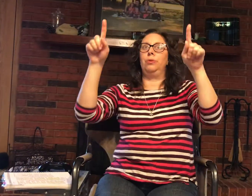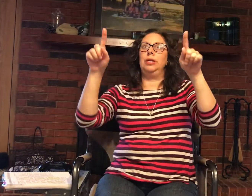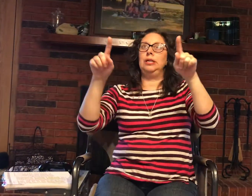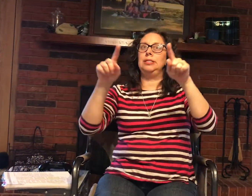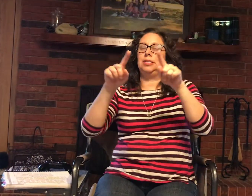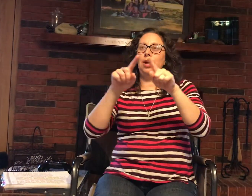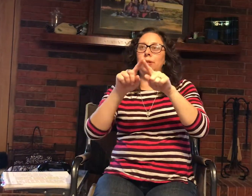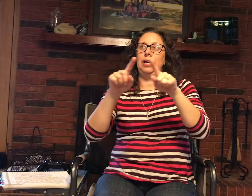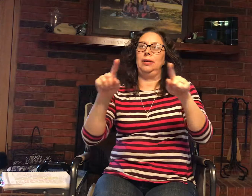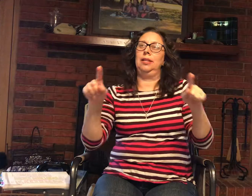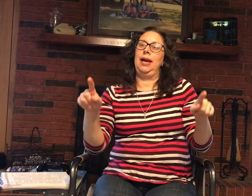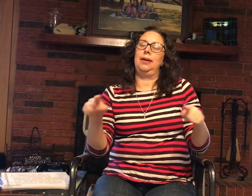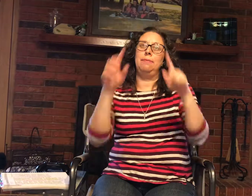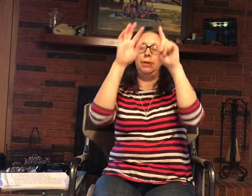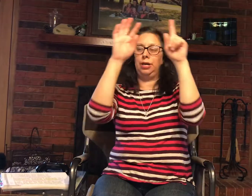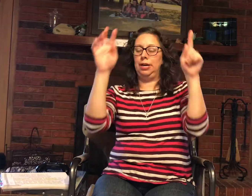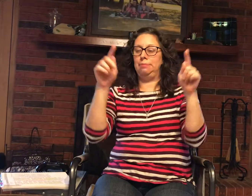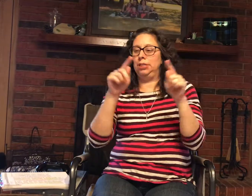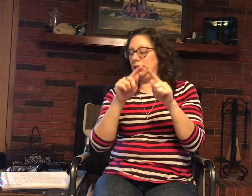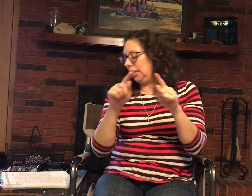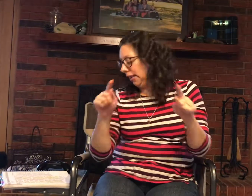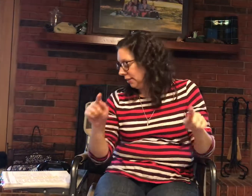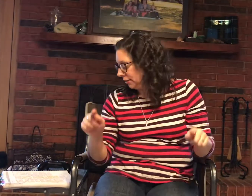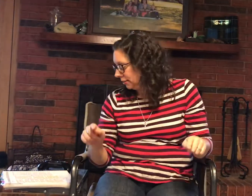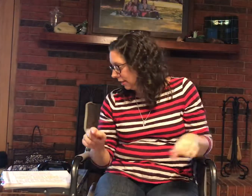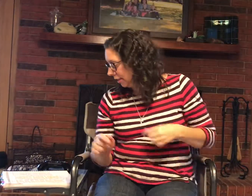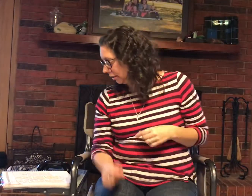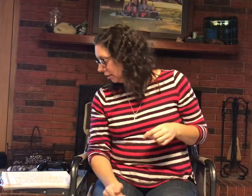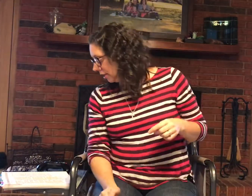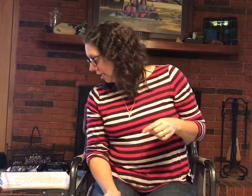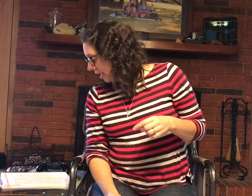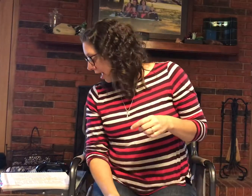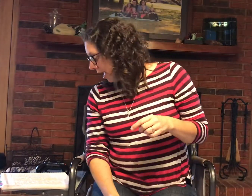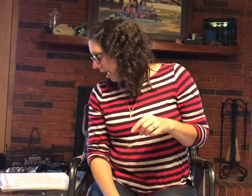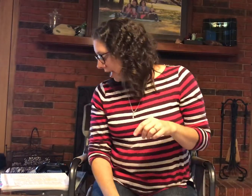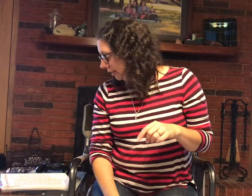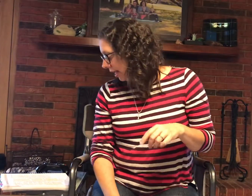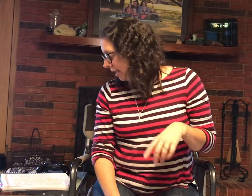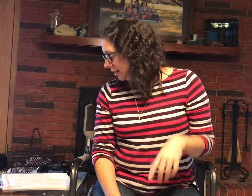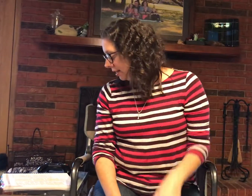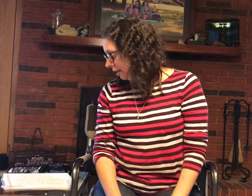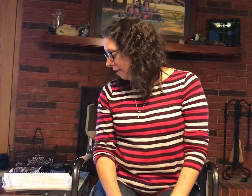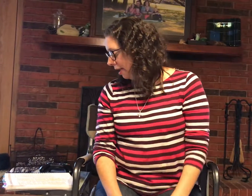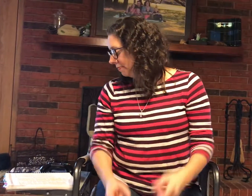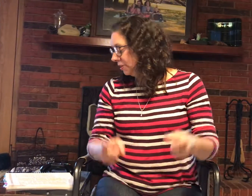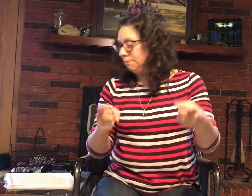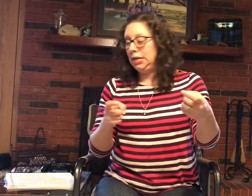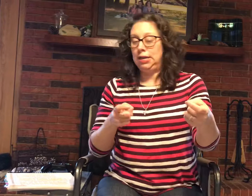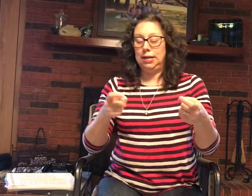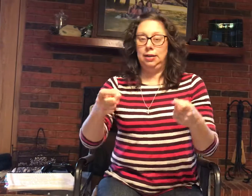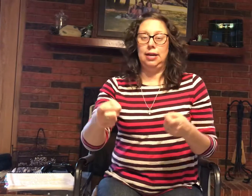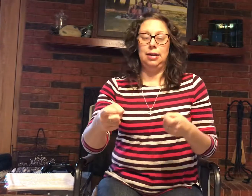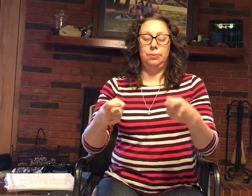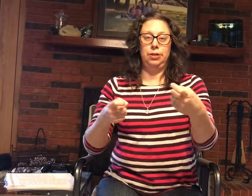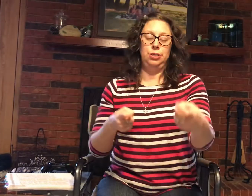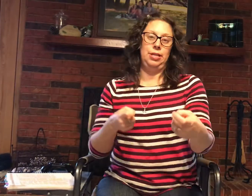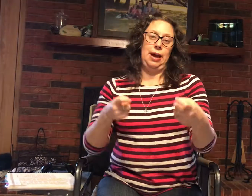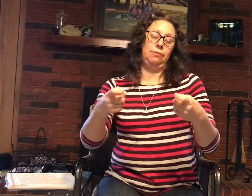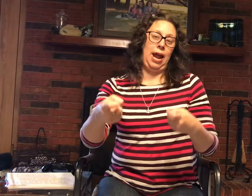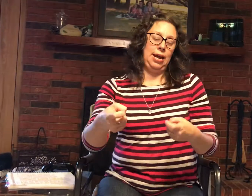really slowly, like mirror image and likeness together. And let them have dominion. Again, we're going to do that. Reigns